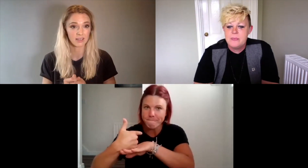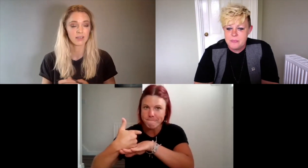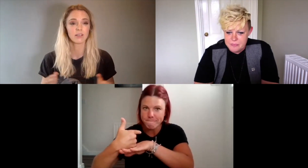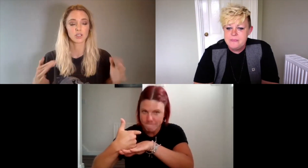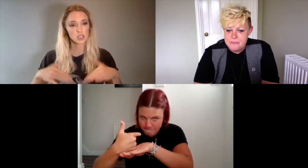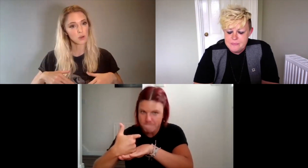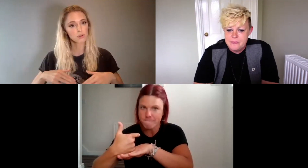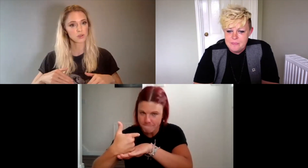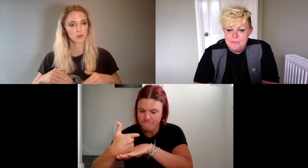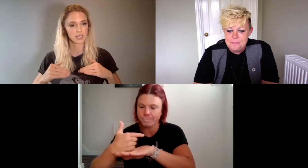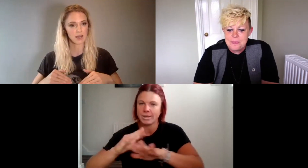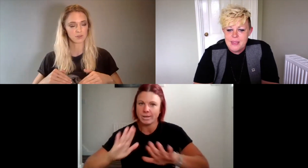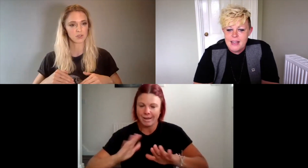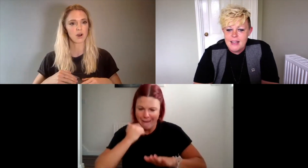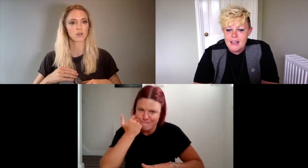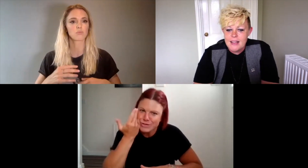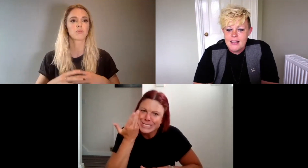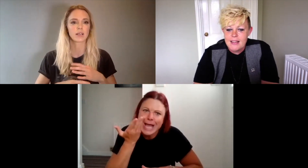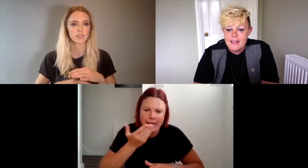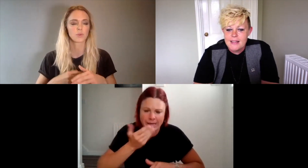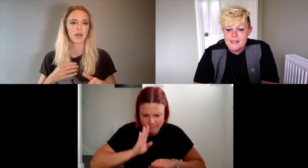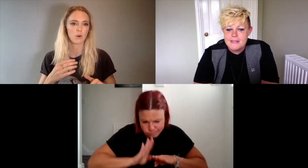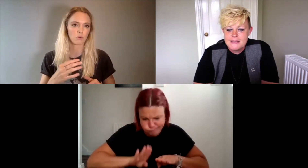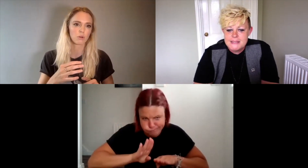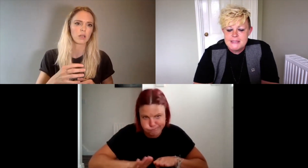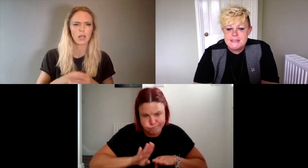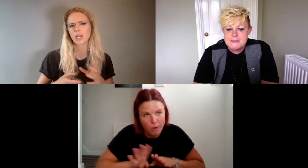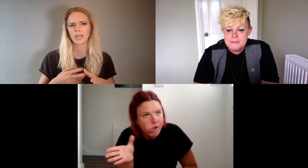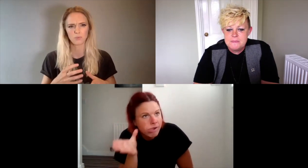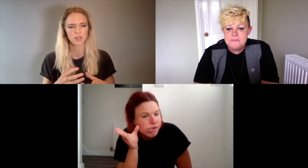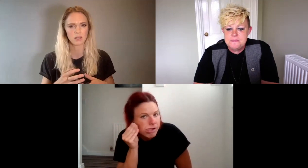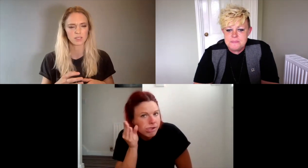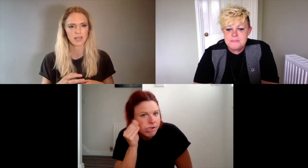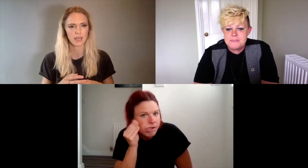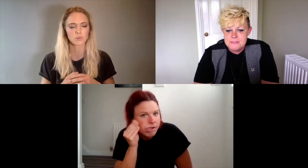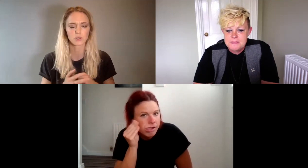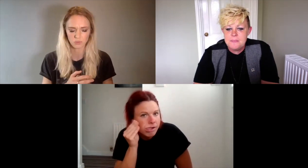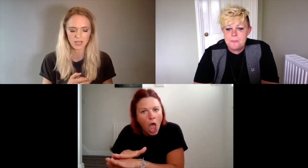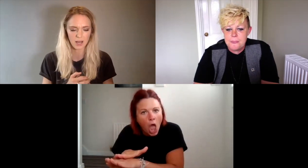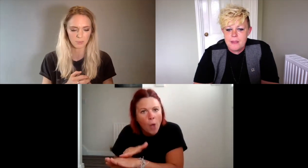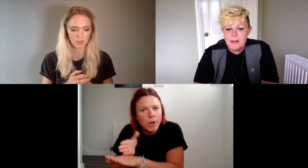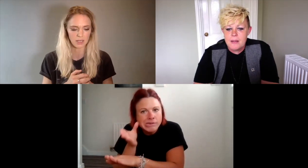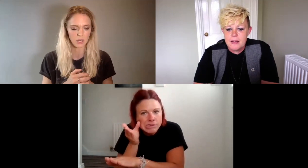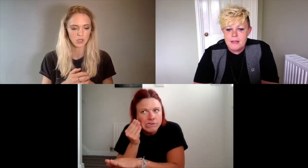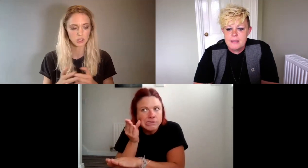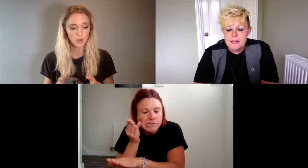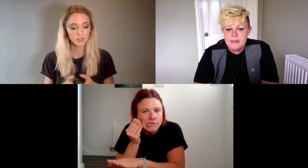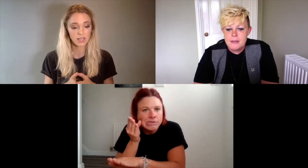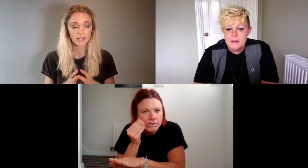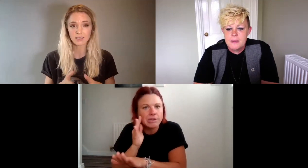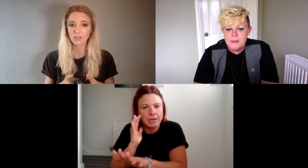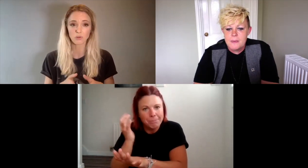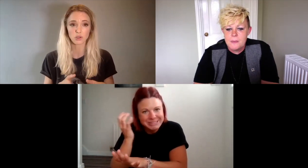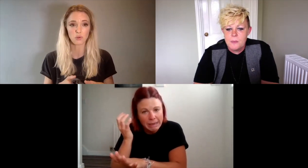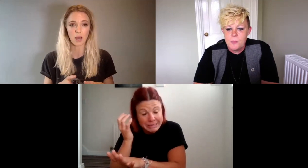day, and I slowed the song down so that I could practice without learning it with any mistakes, which really helped me. So on the